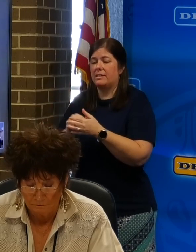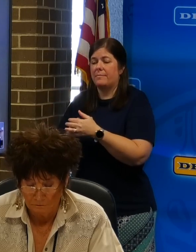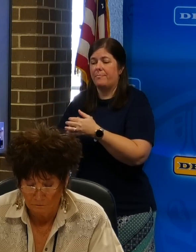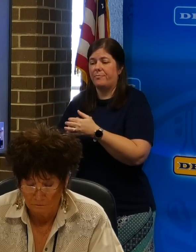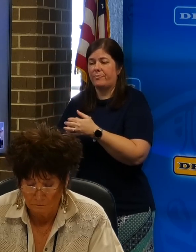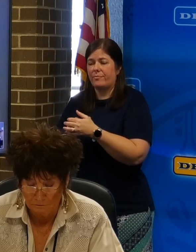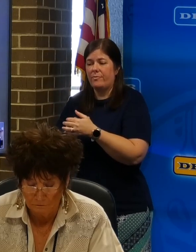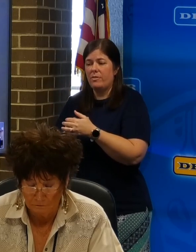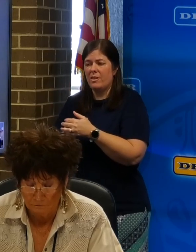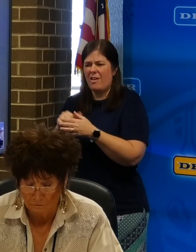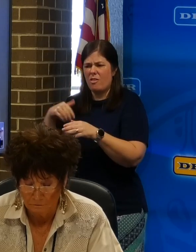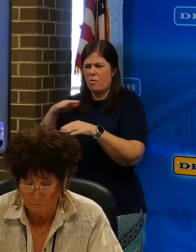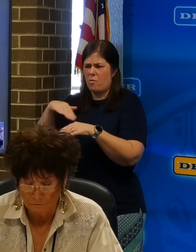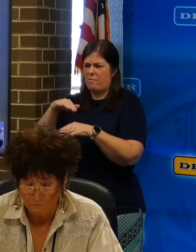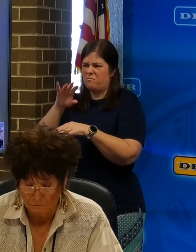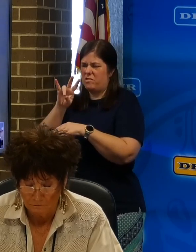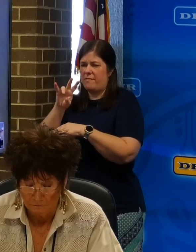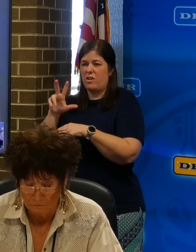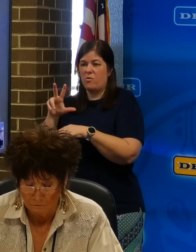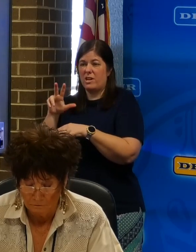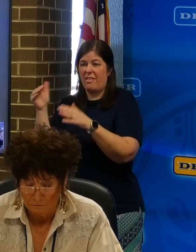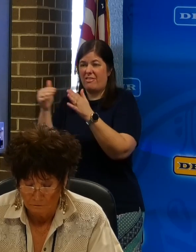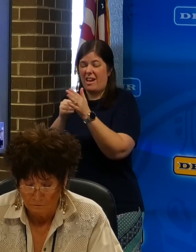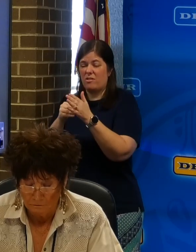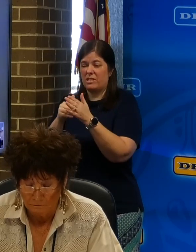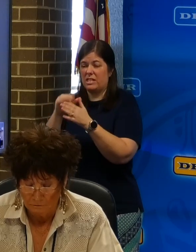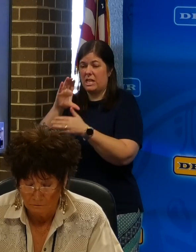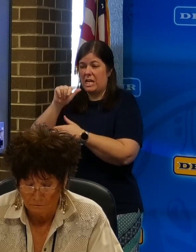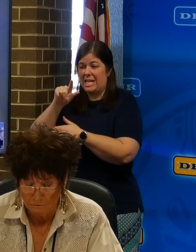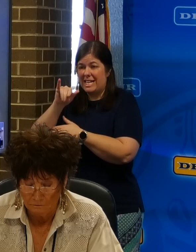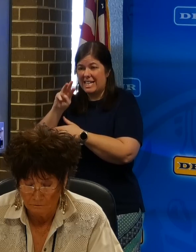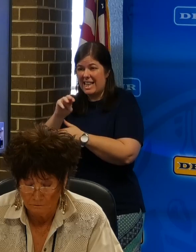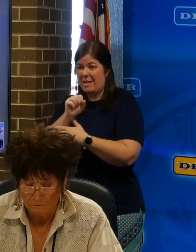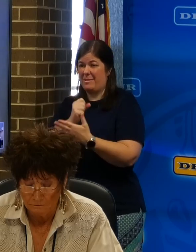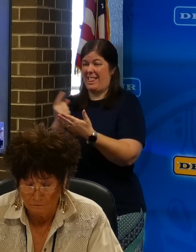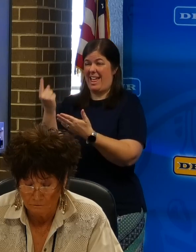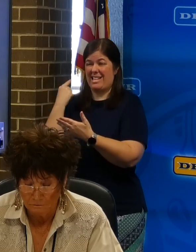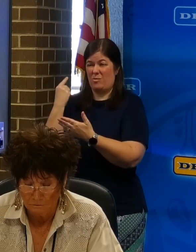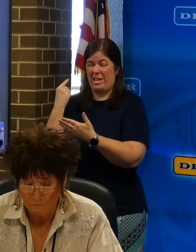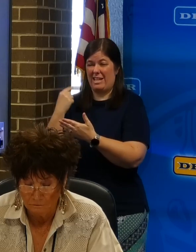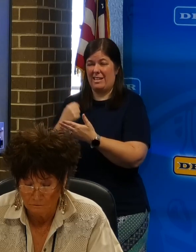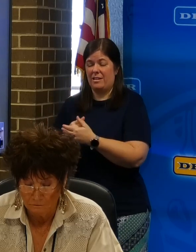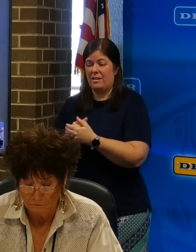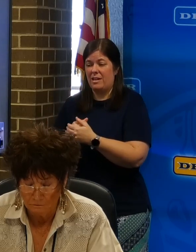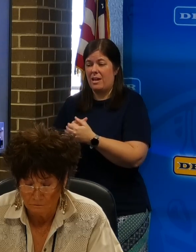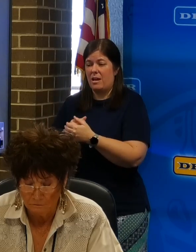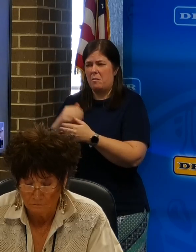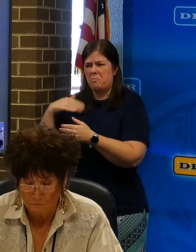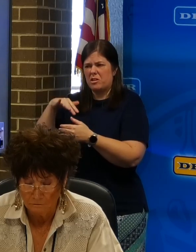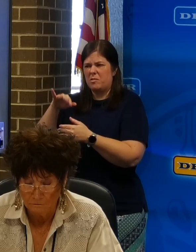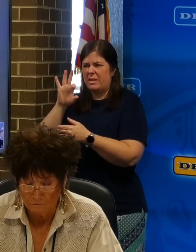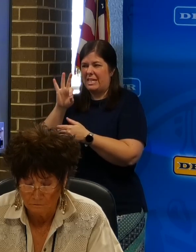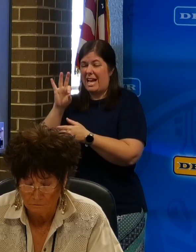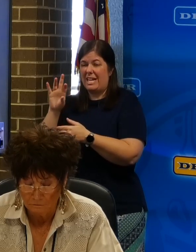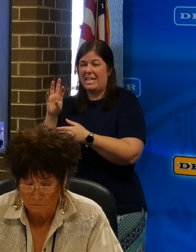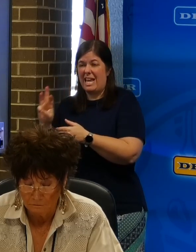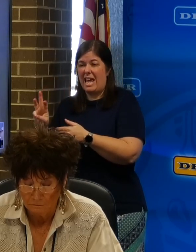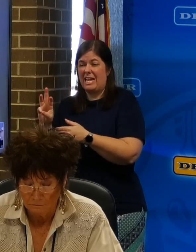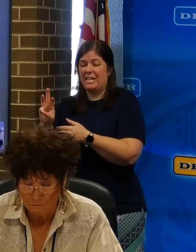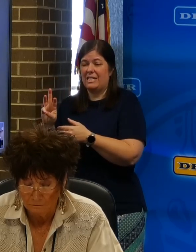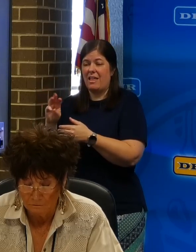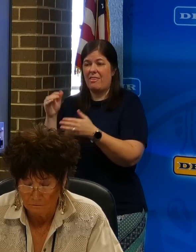were 73,000 claims taken last week alone. Approximately 98,000 claims filed the